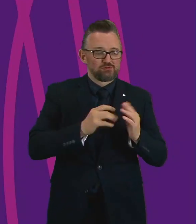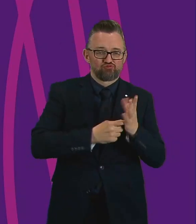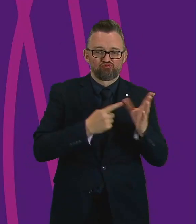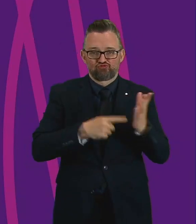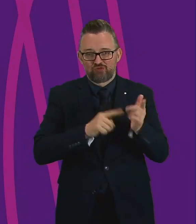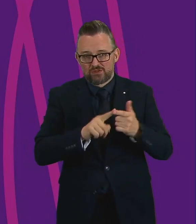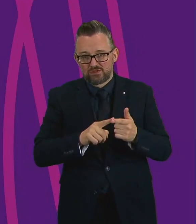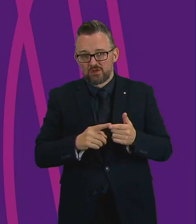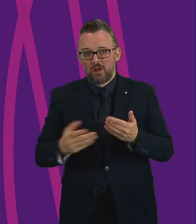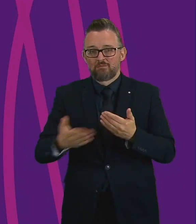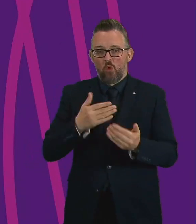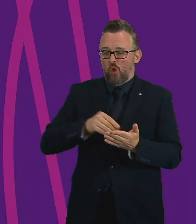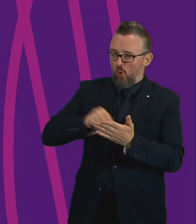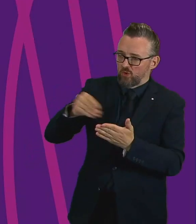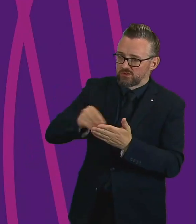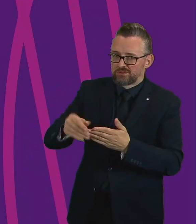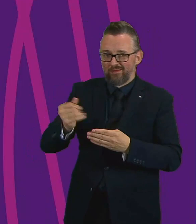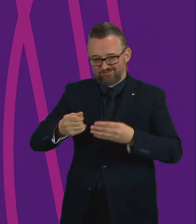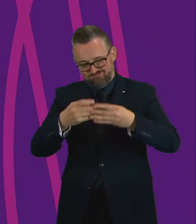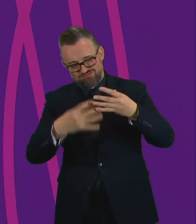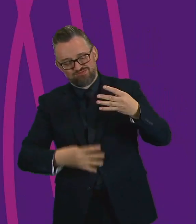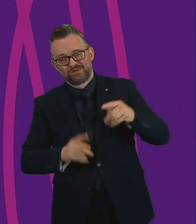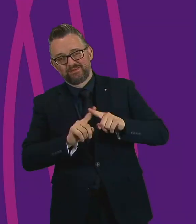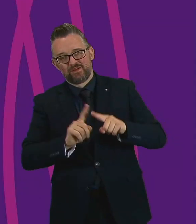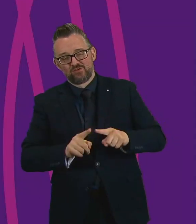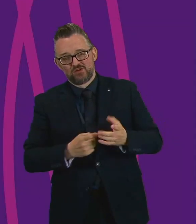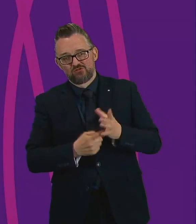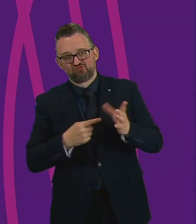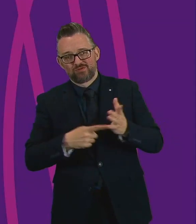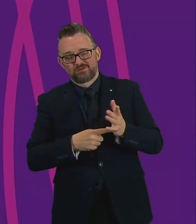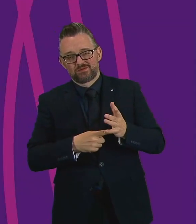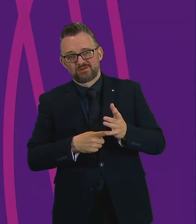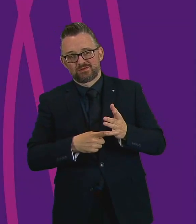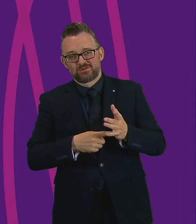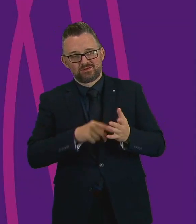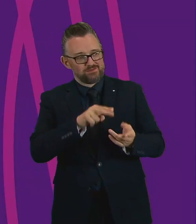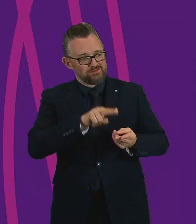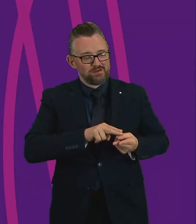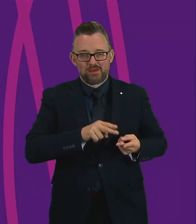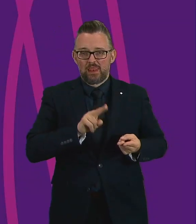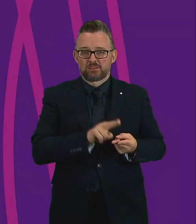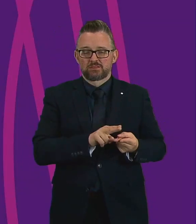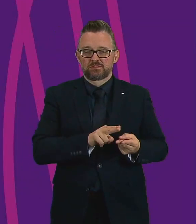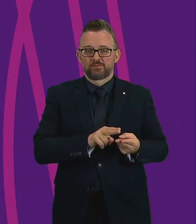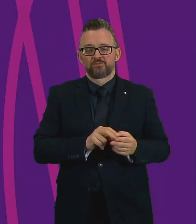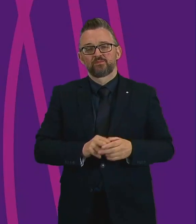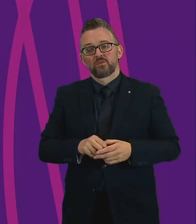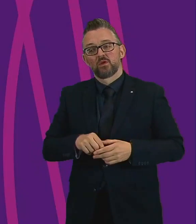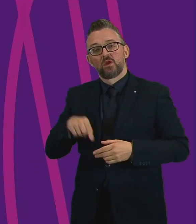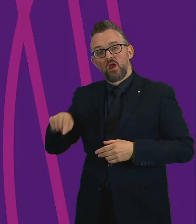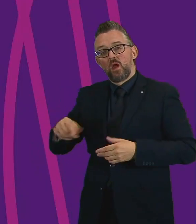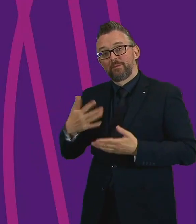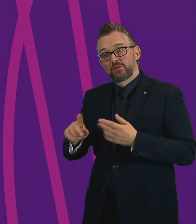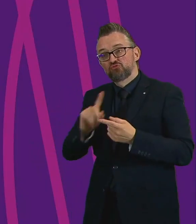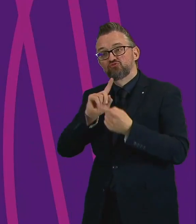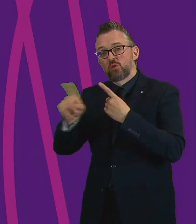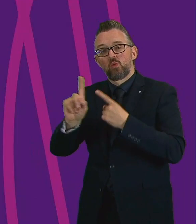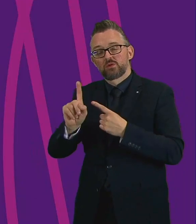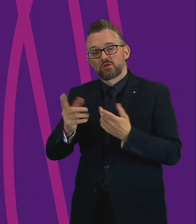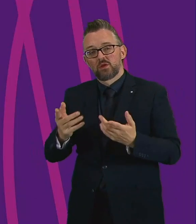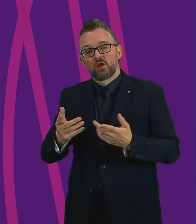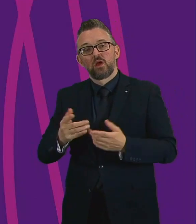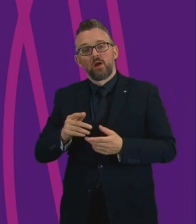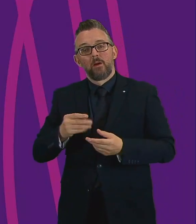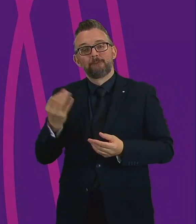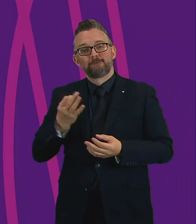more costs as well. Presiding Officer, the UK Government has responded to this by increased